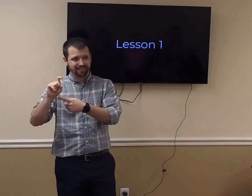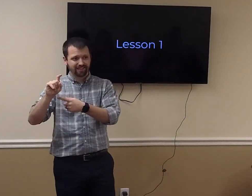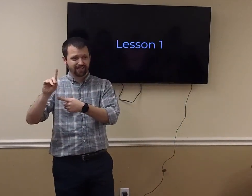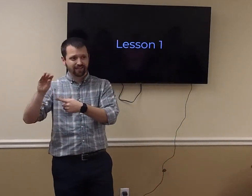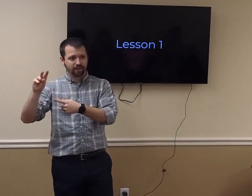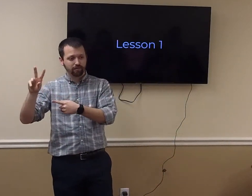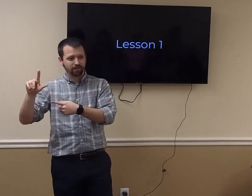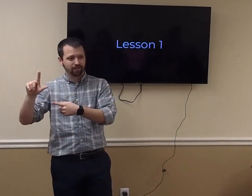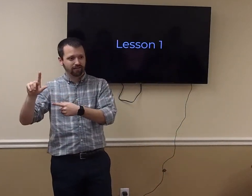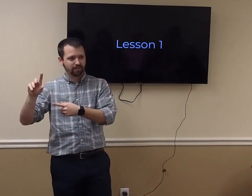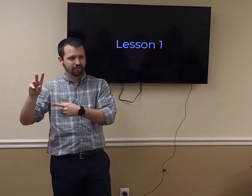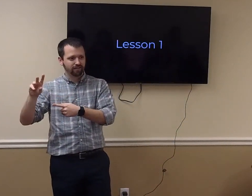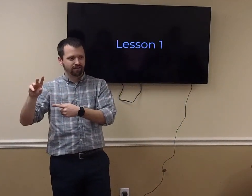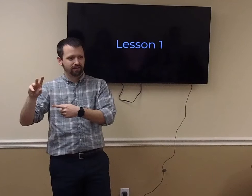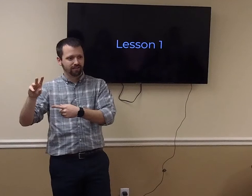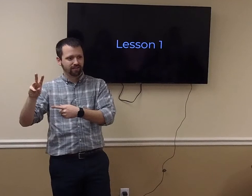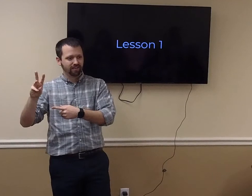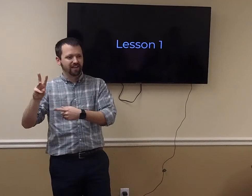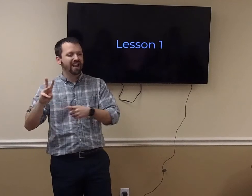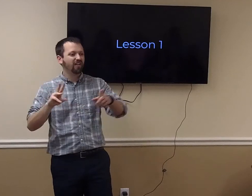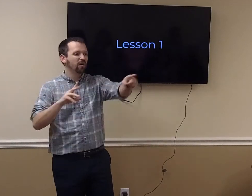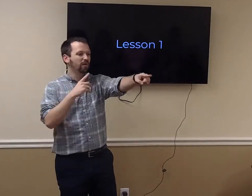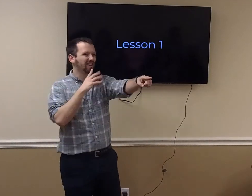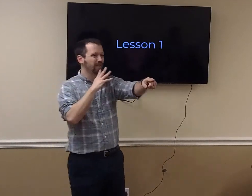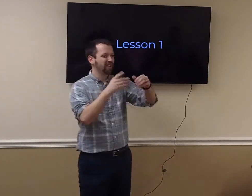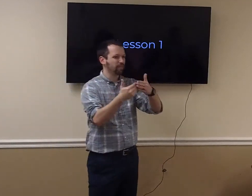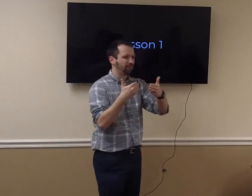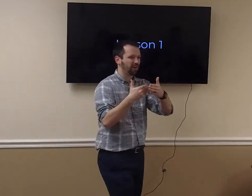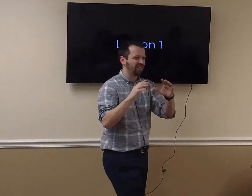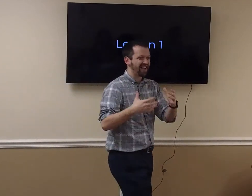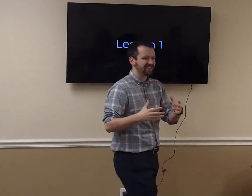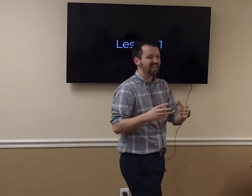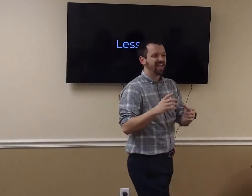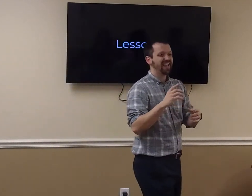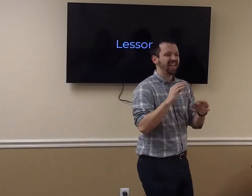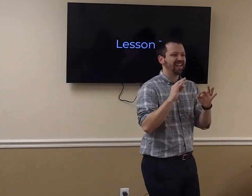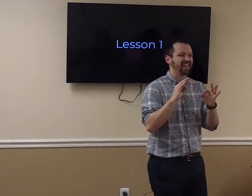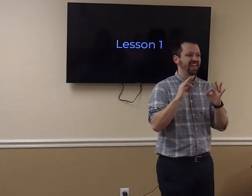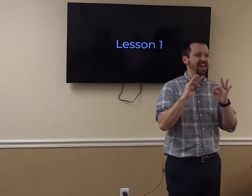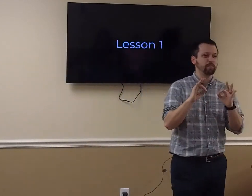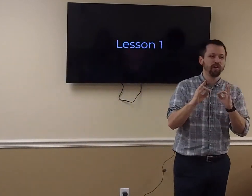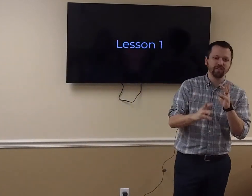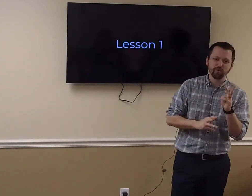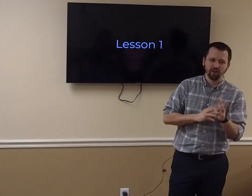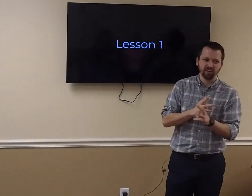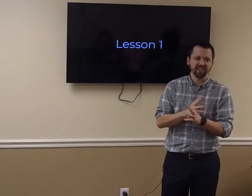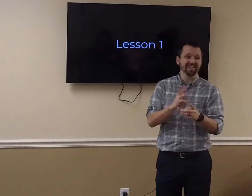to be the same, but not W and 3? Now, we were talking about this in one class. In a perfect world, 6